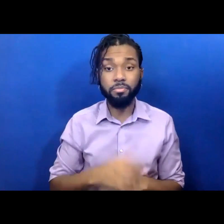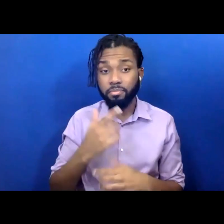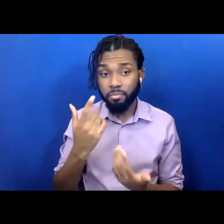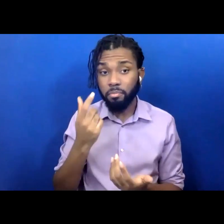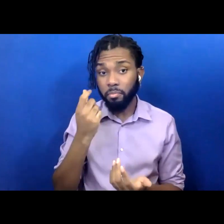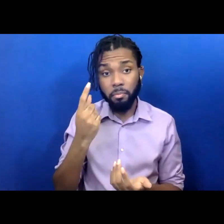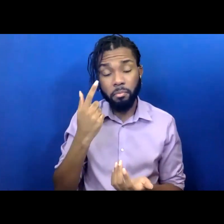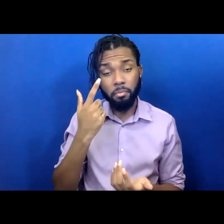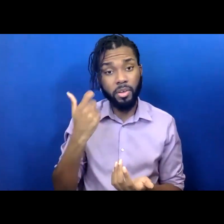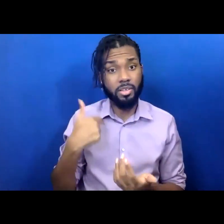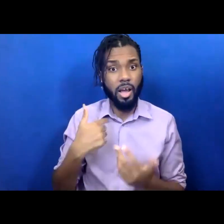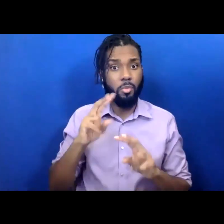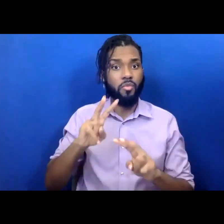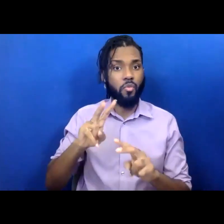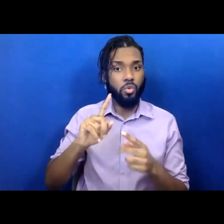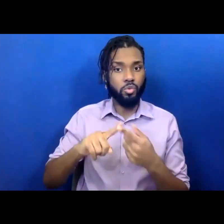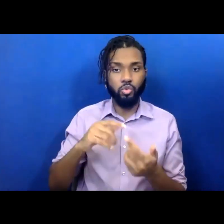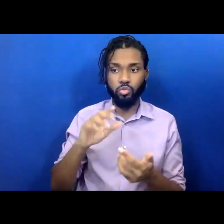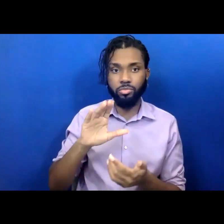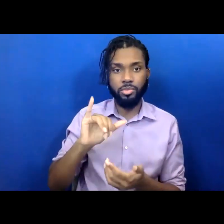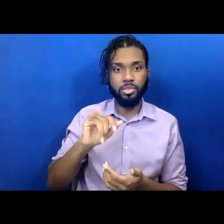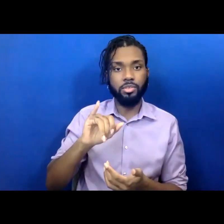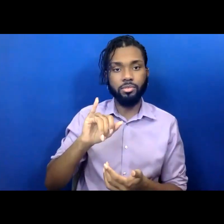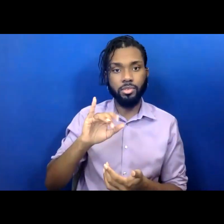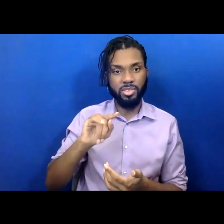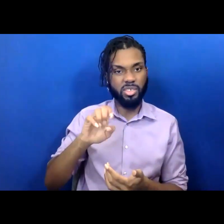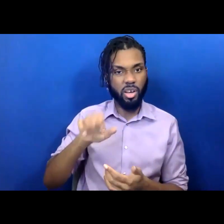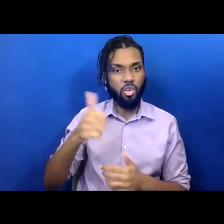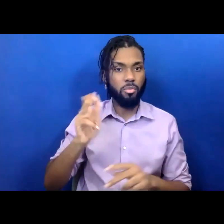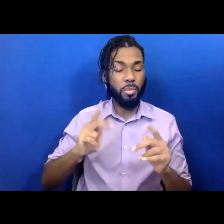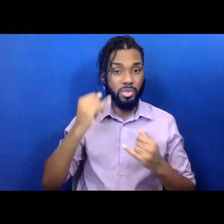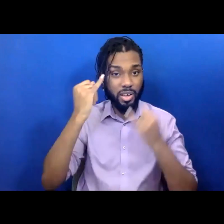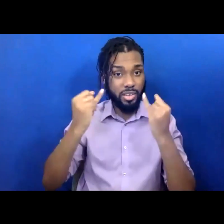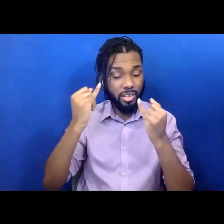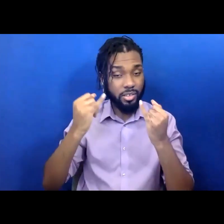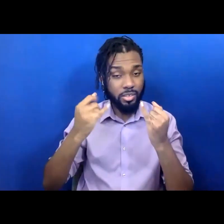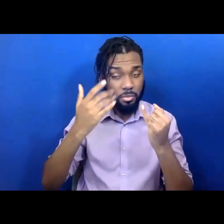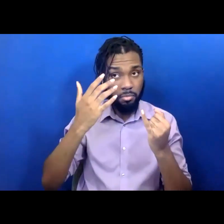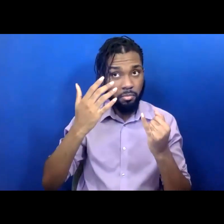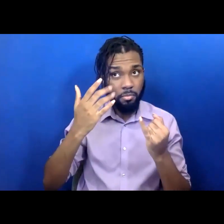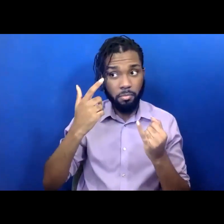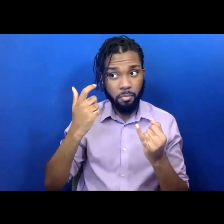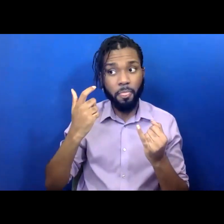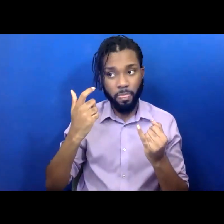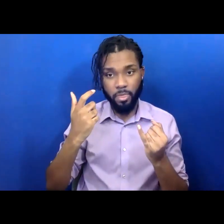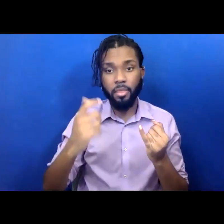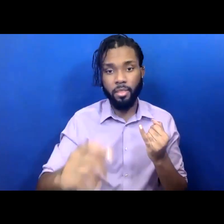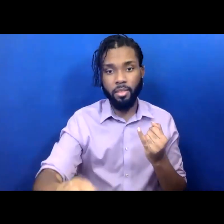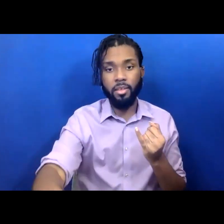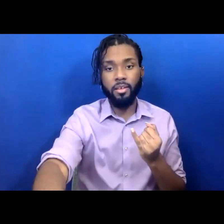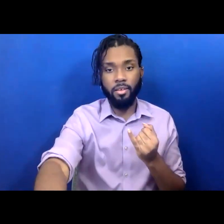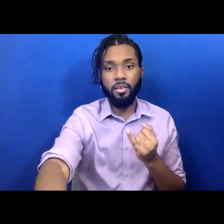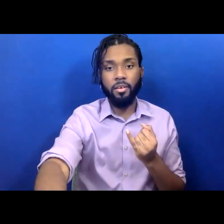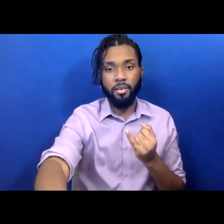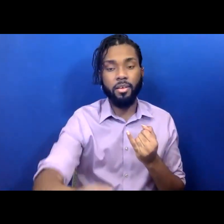other people's ideas, because it's not really ideas that are the circulation or the currency of our field. It's ideas